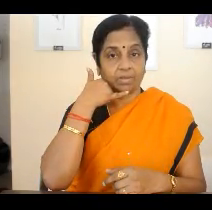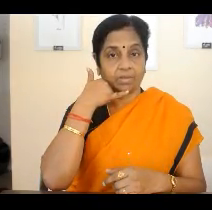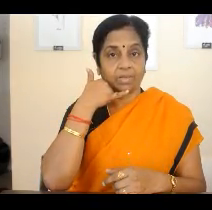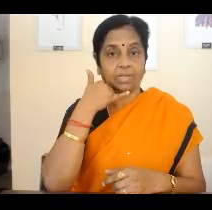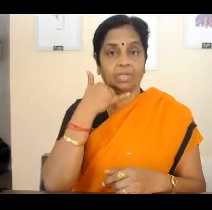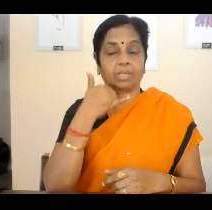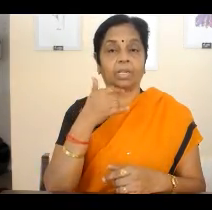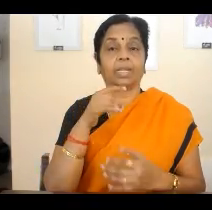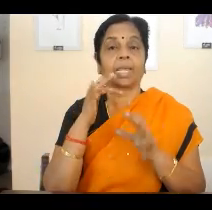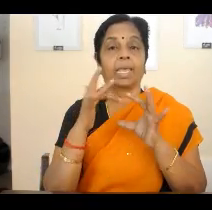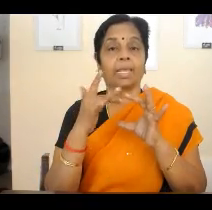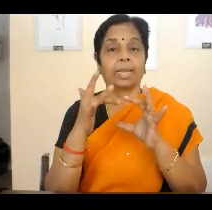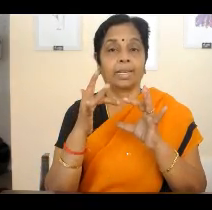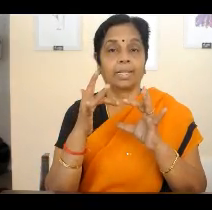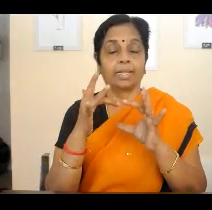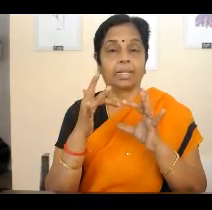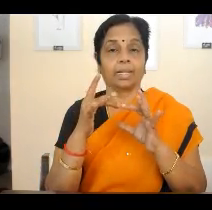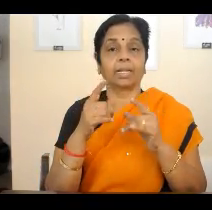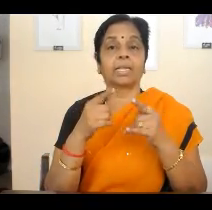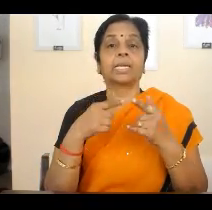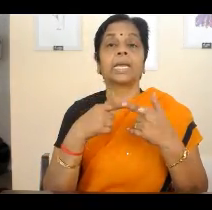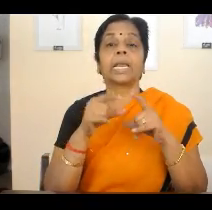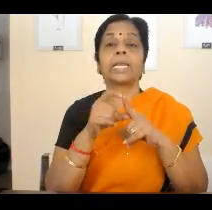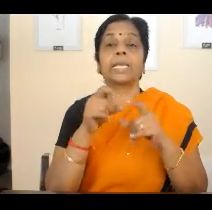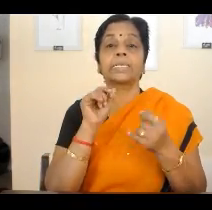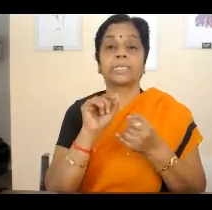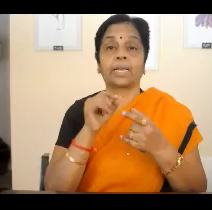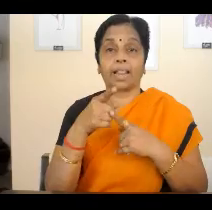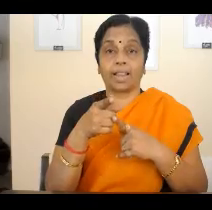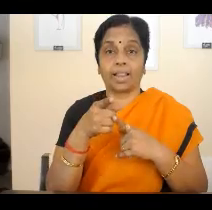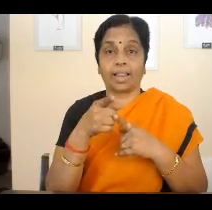internet, digital, and print.